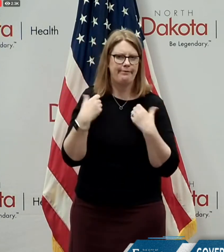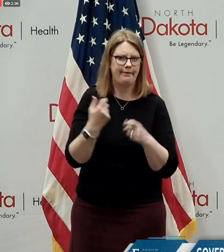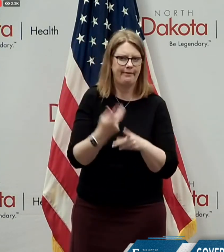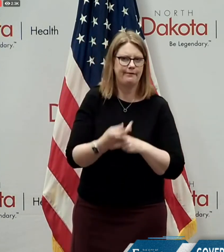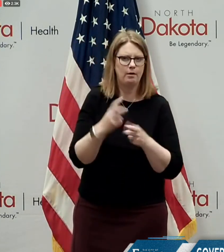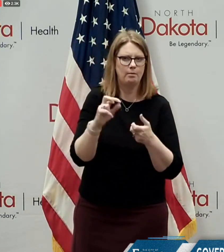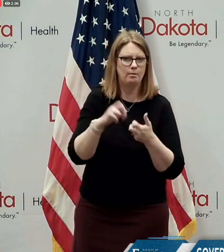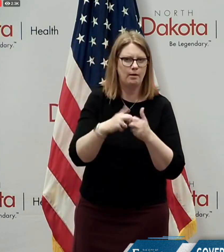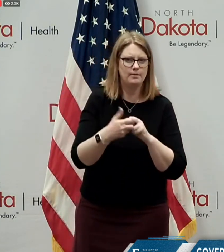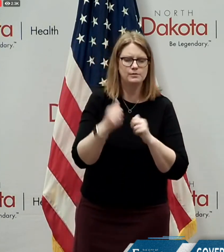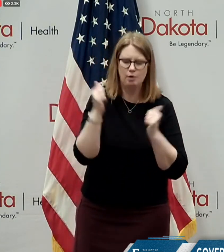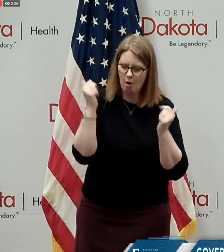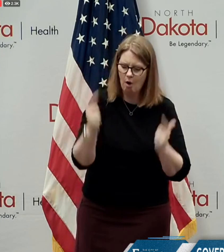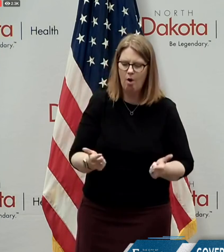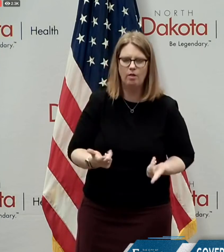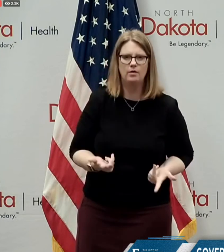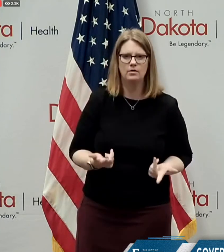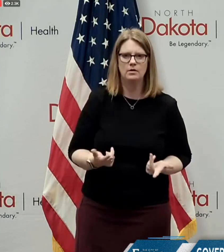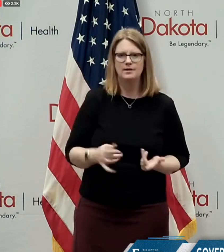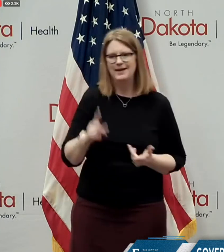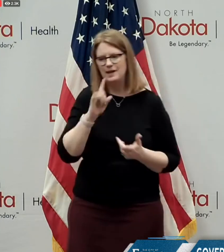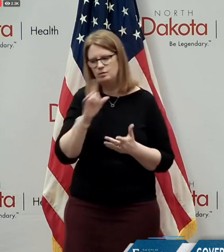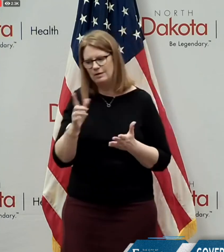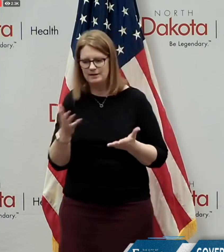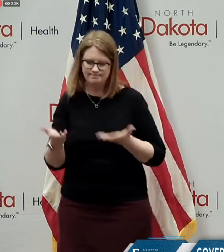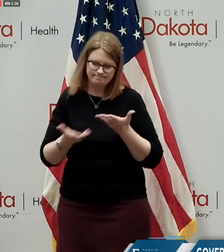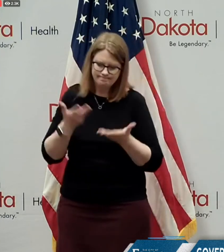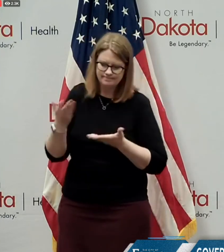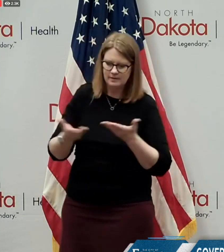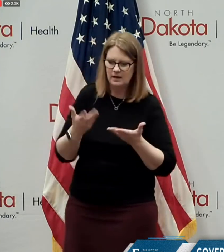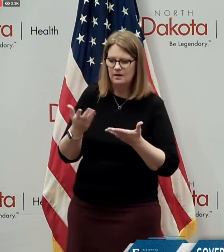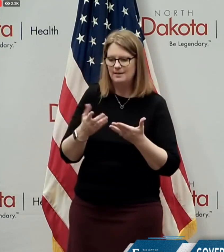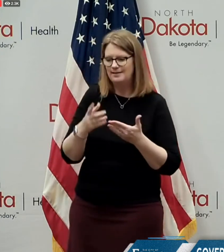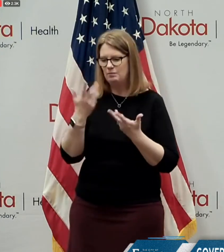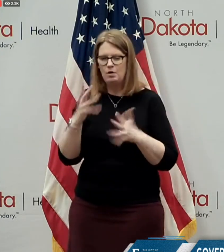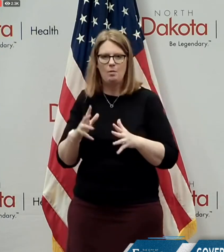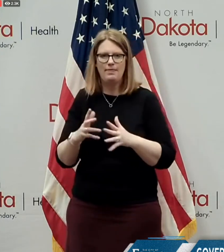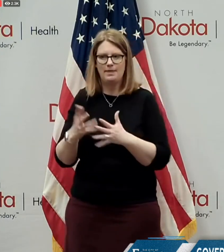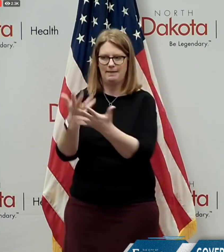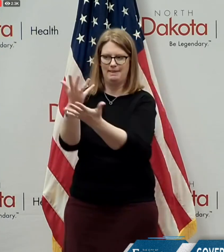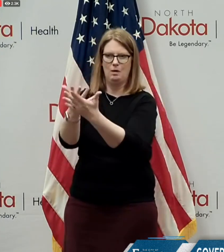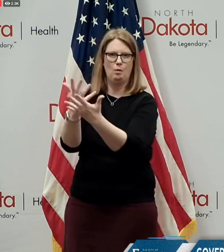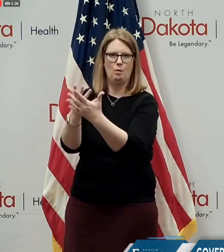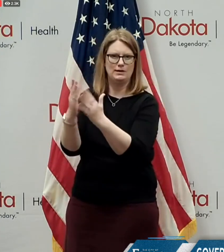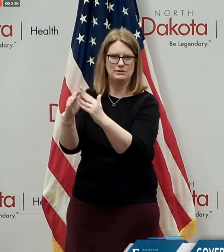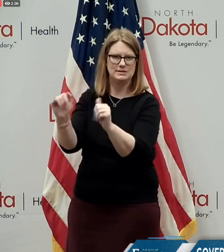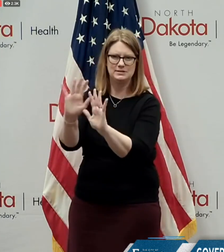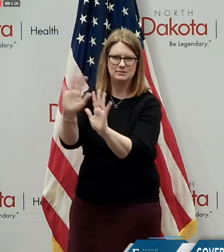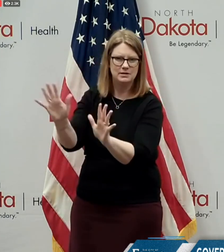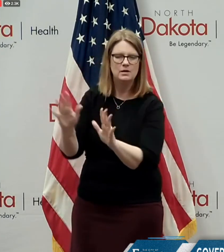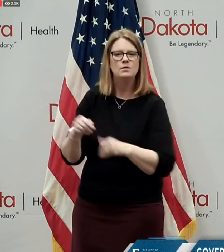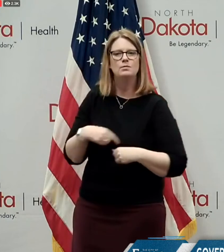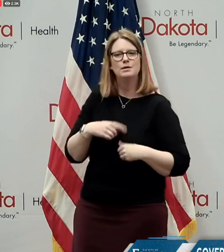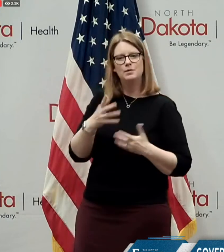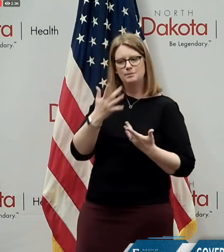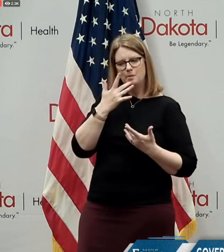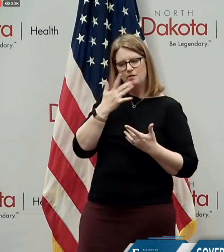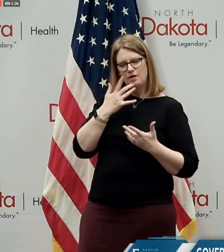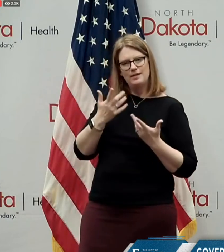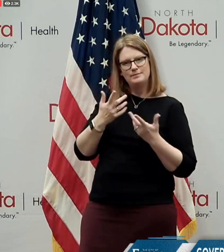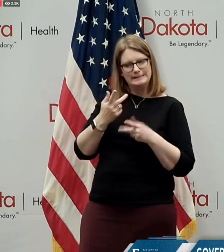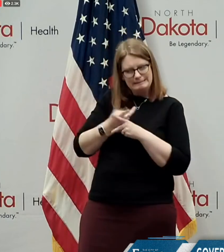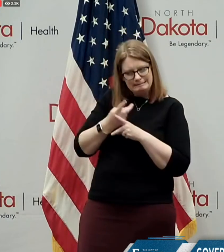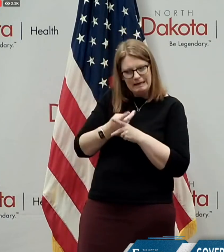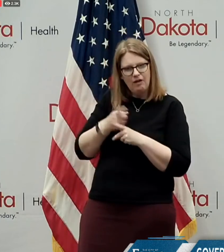individuals stay within the healthcare system as opposed to in the correction system, and that saves taxpayers lots of money and